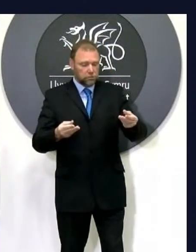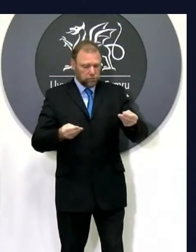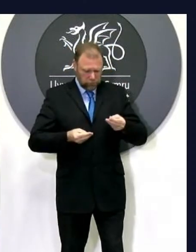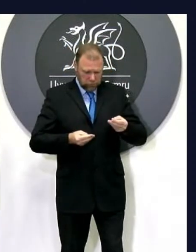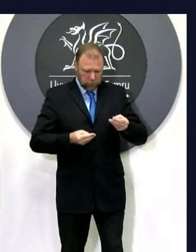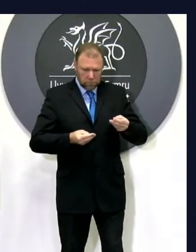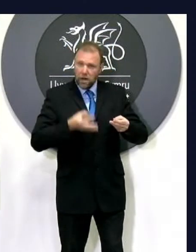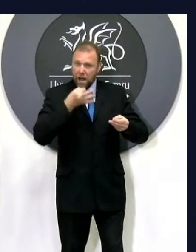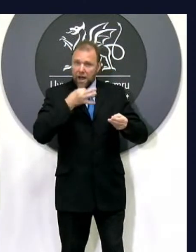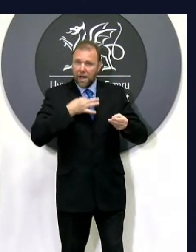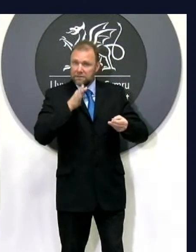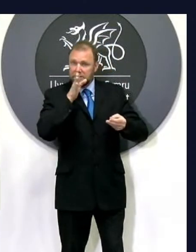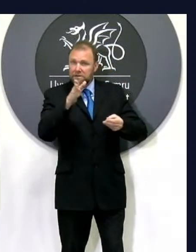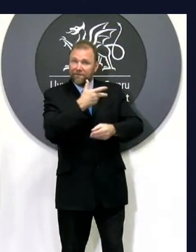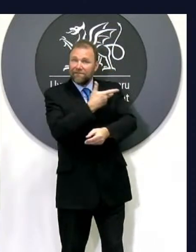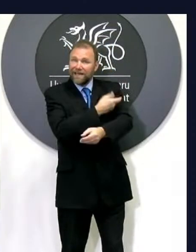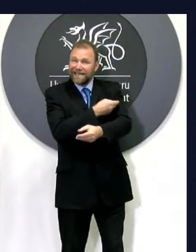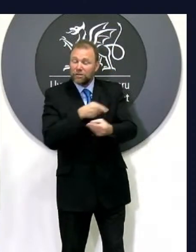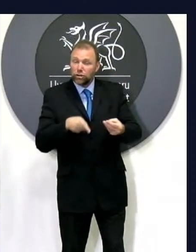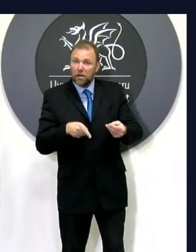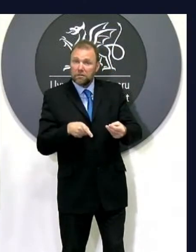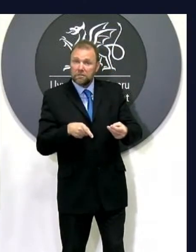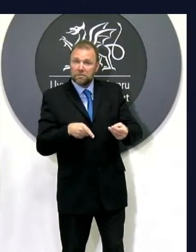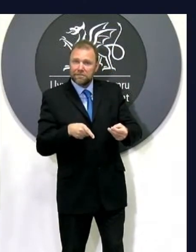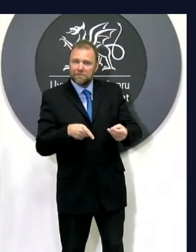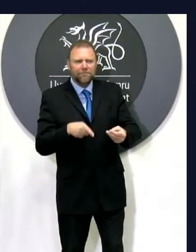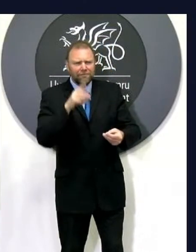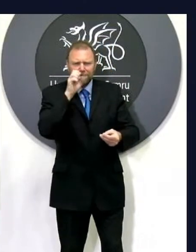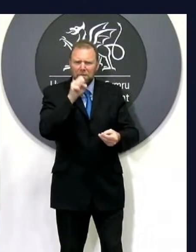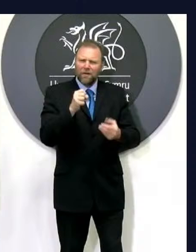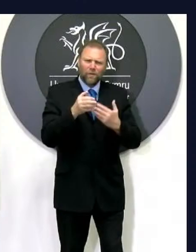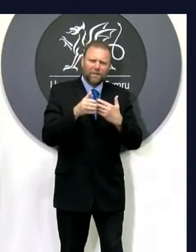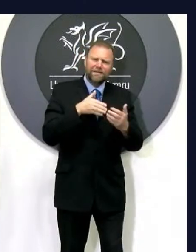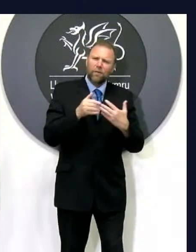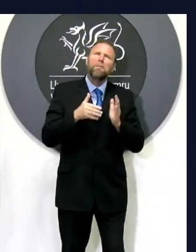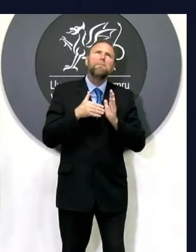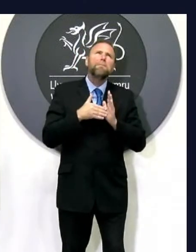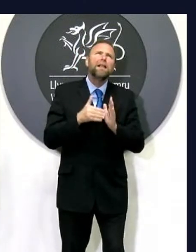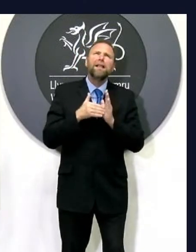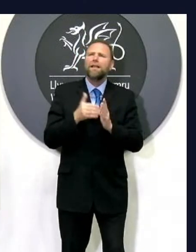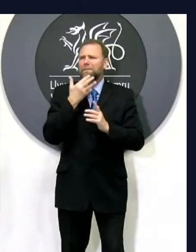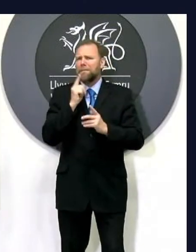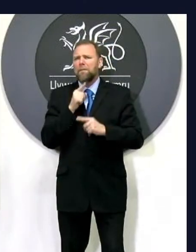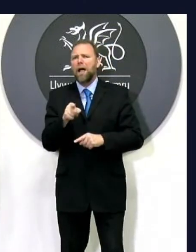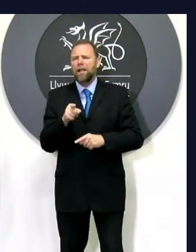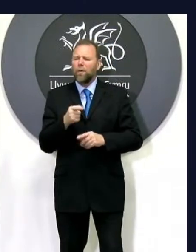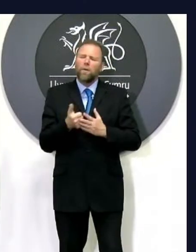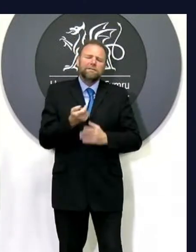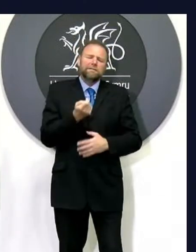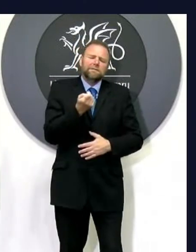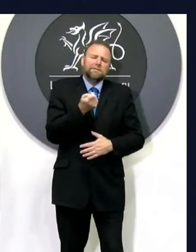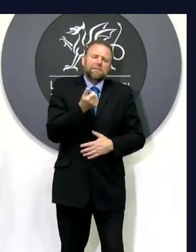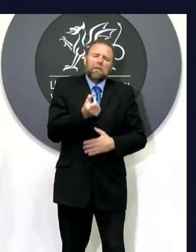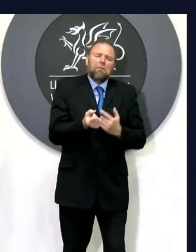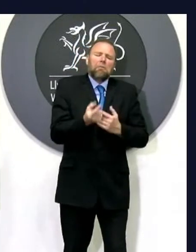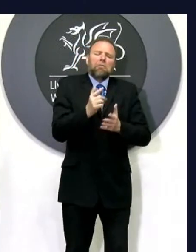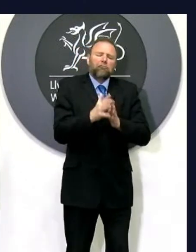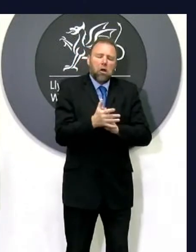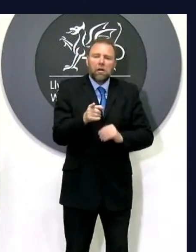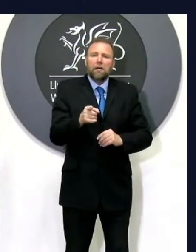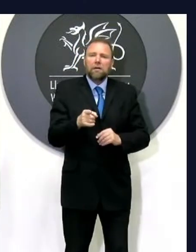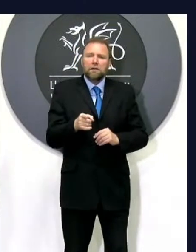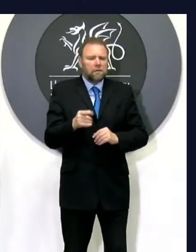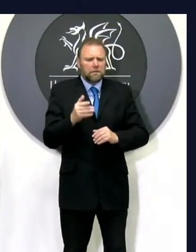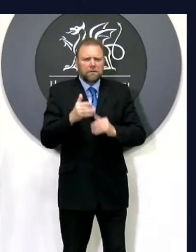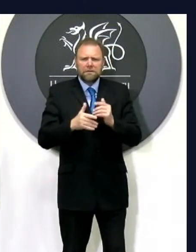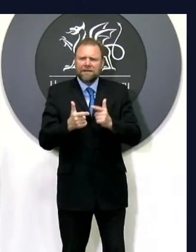reason, and when you're dealing with hundreds and hundreds of thousands of people, you know, there are always going to be something that goes wrong. It's never too late in